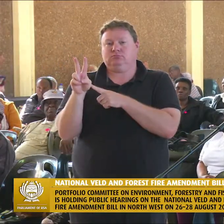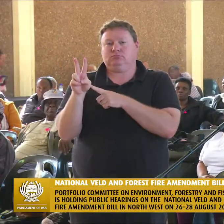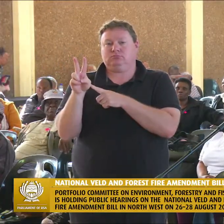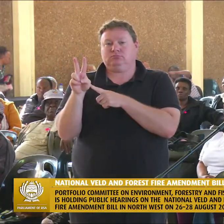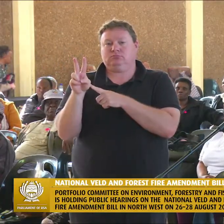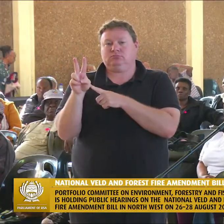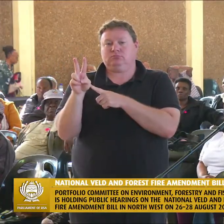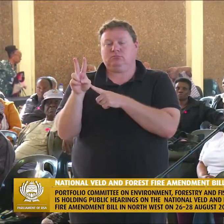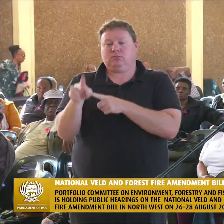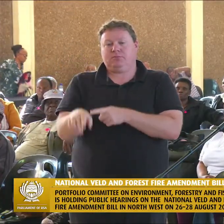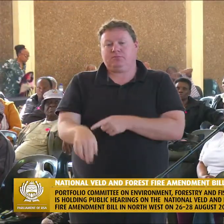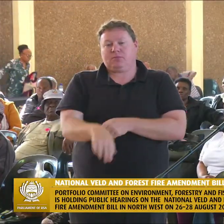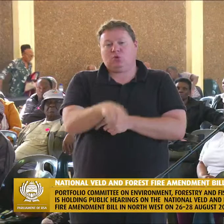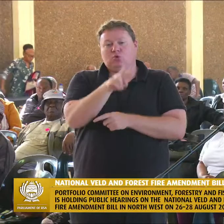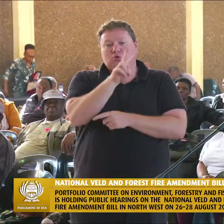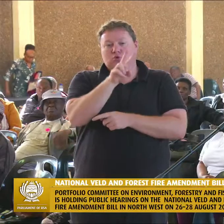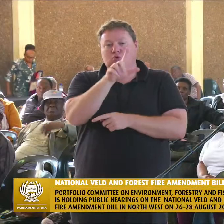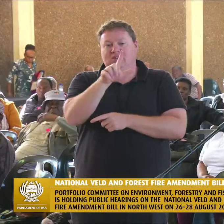276